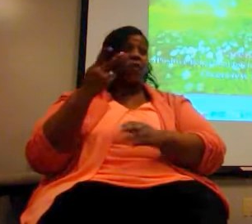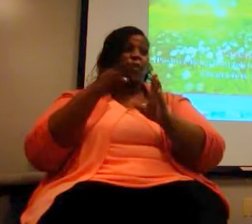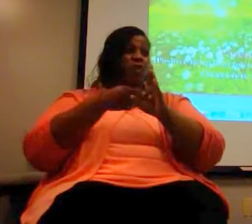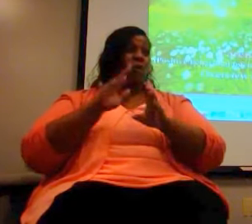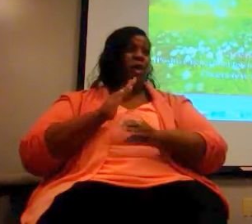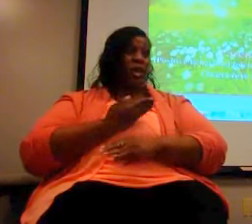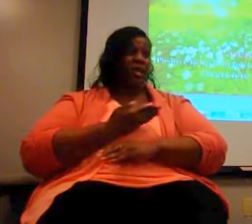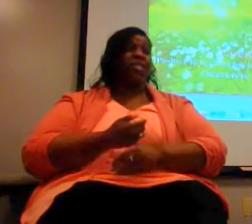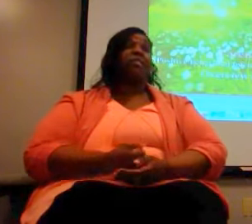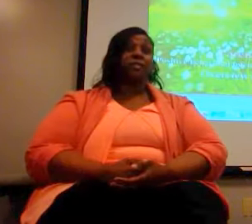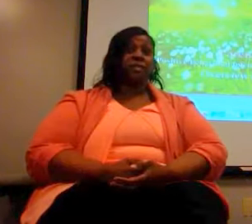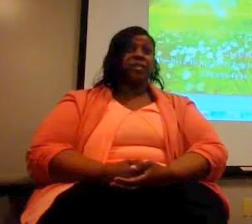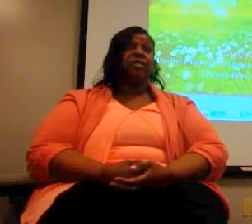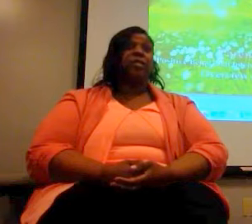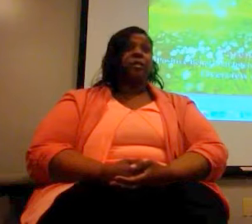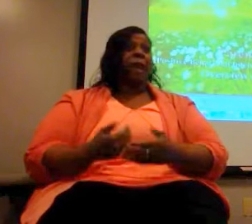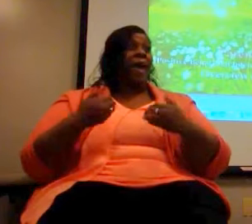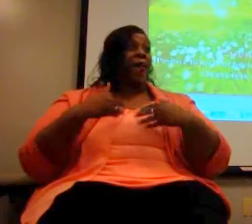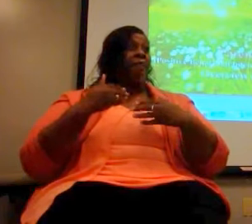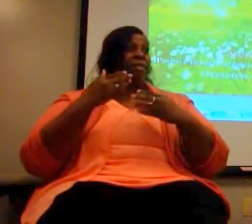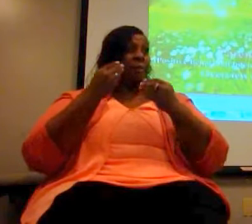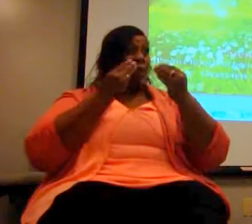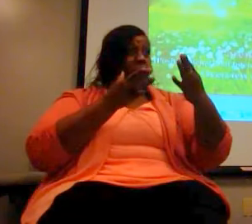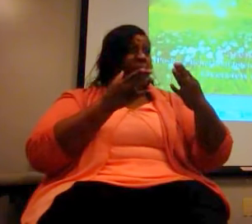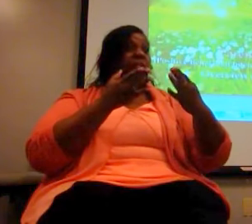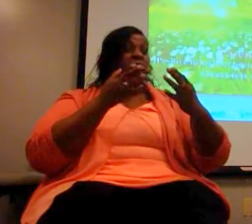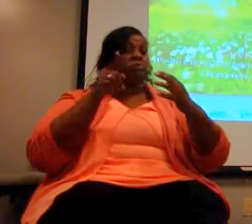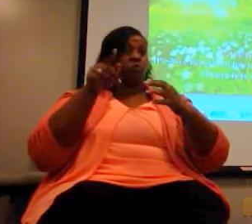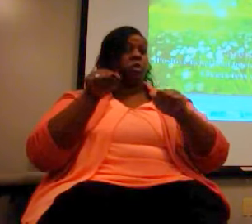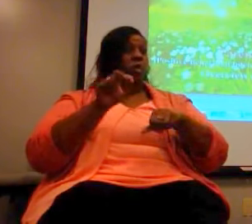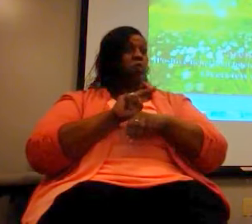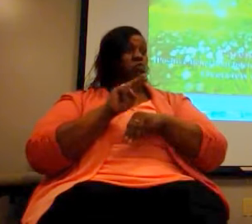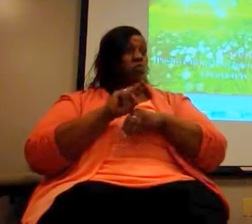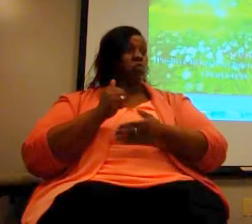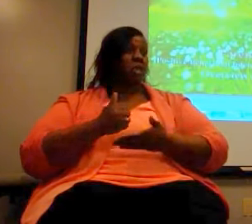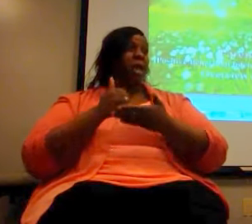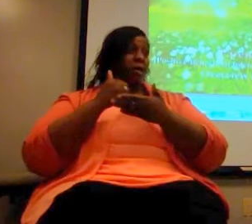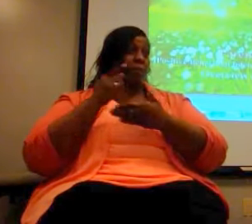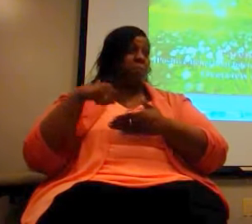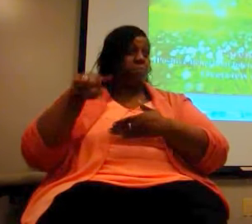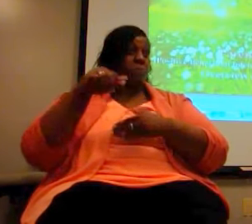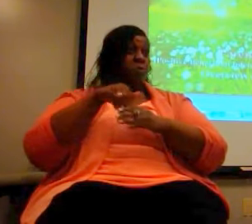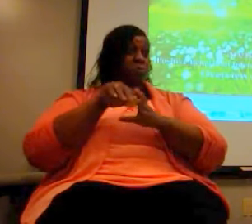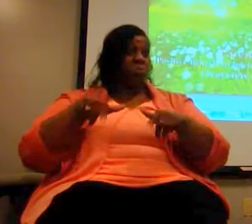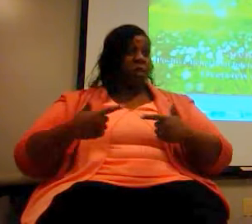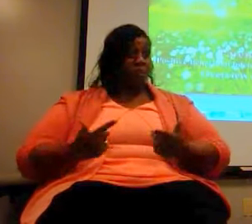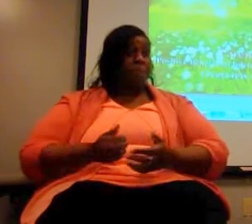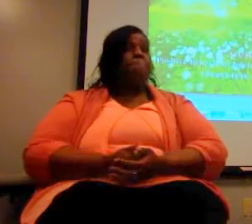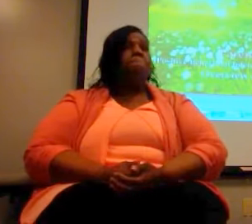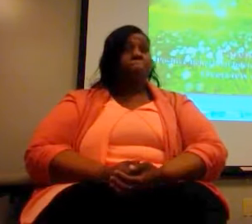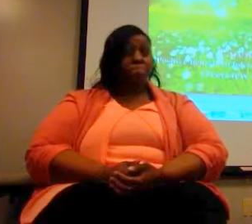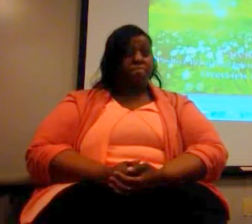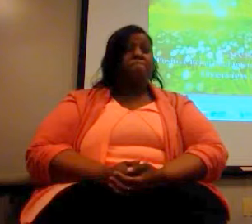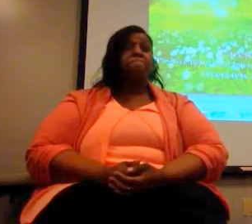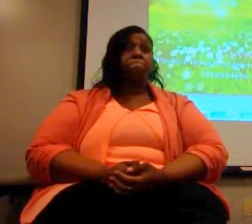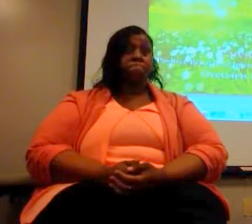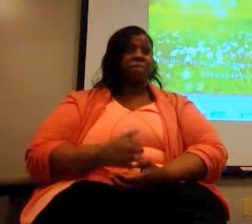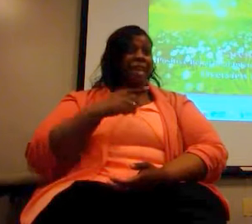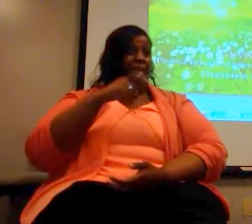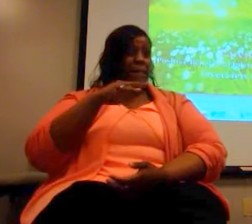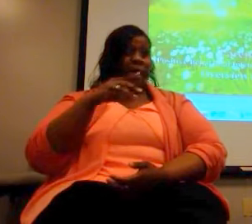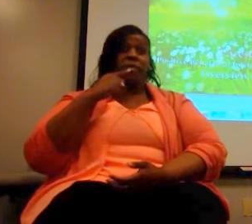joining us. I hope I have some information that you will find useful and helpful. As Pam said, I will gladly share